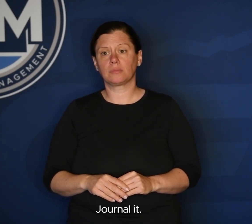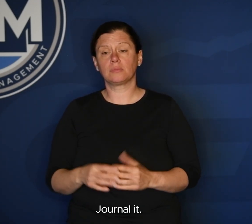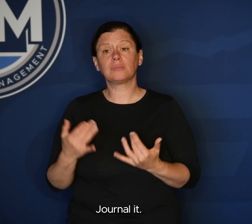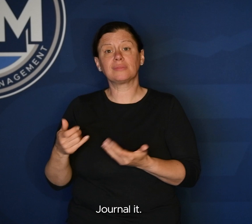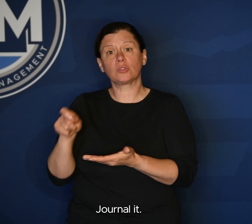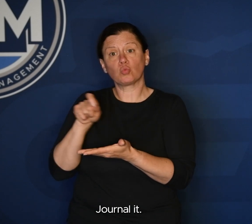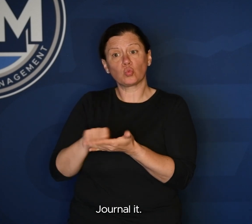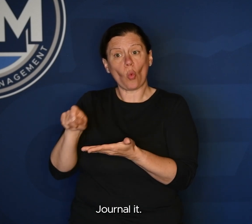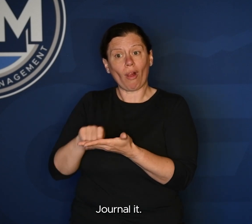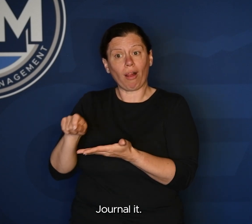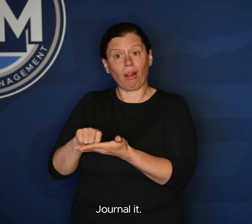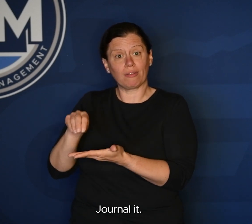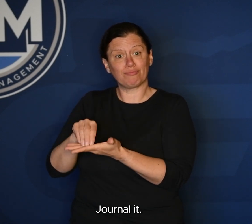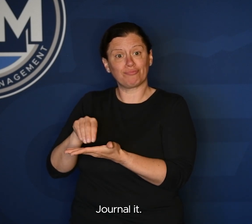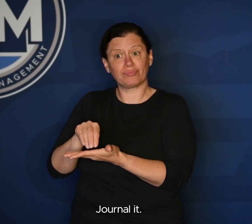Journal it.